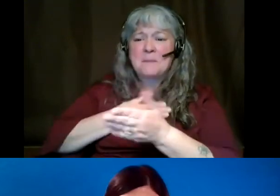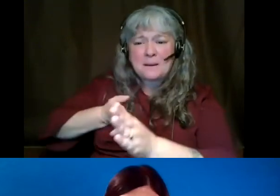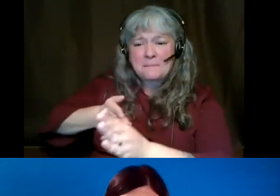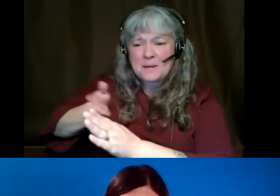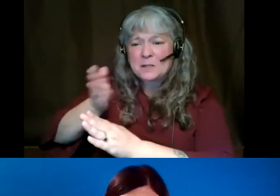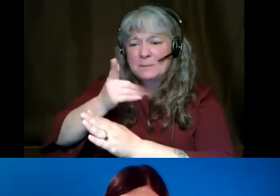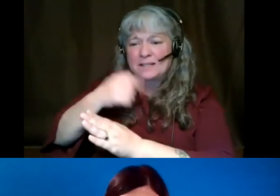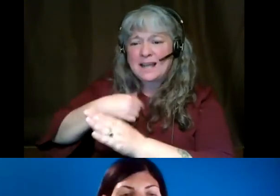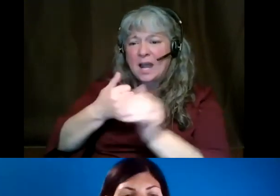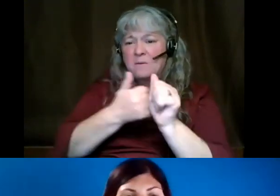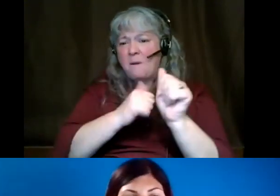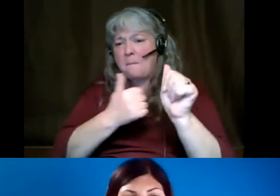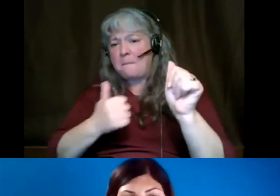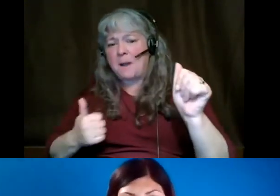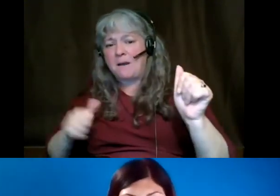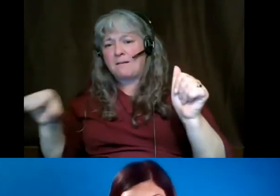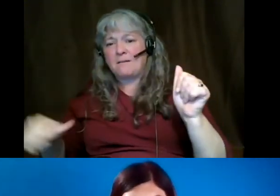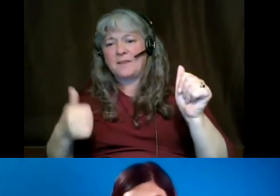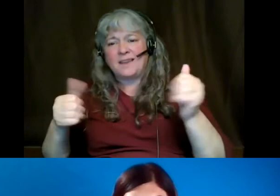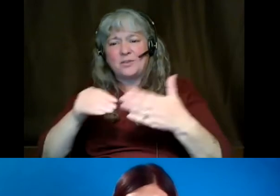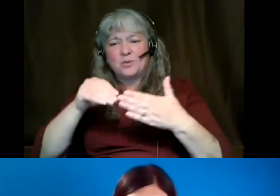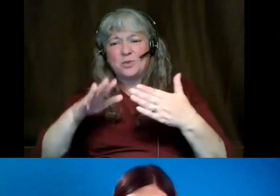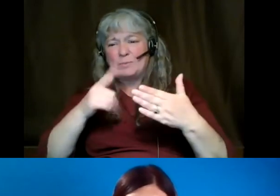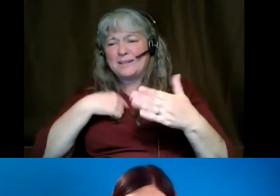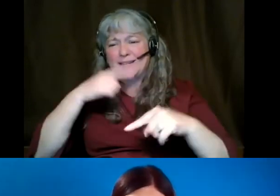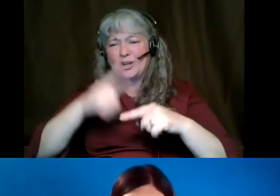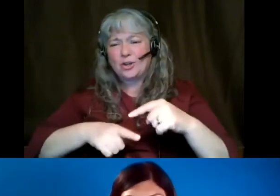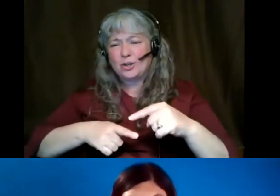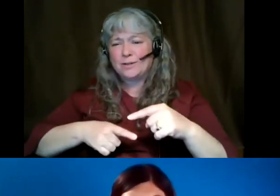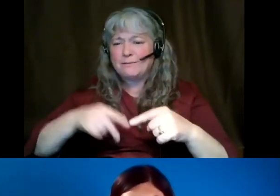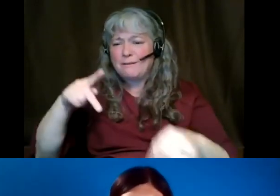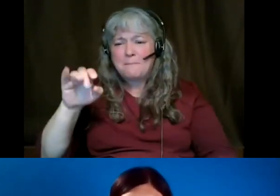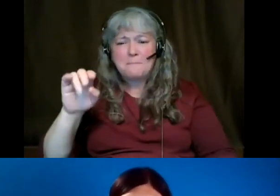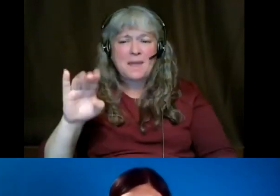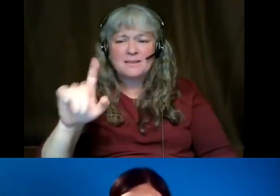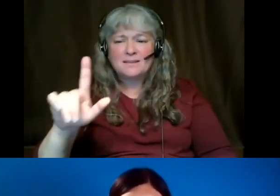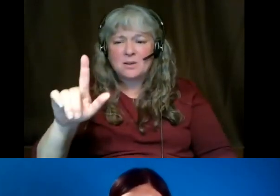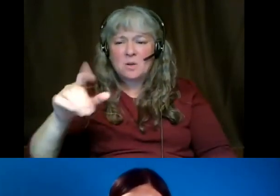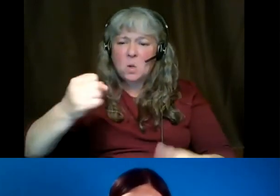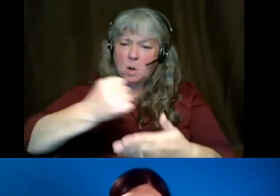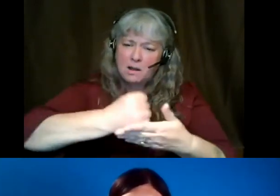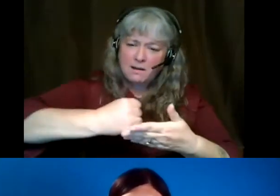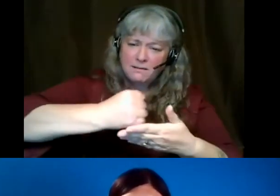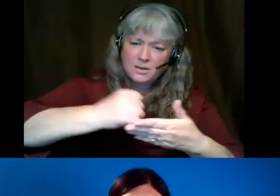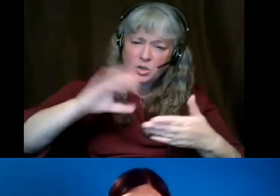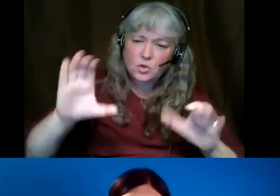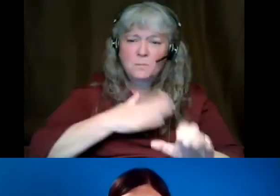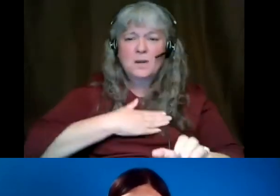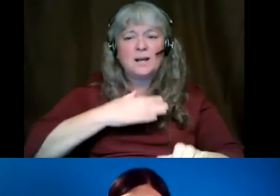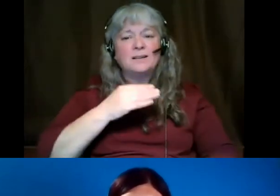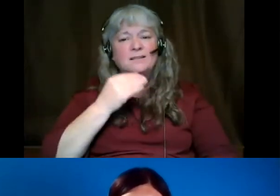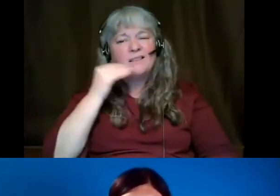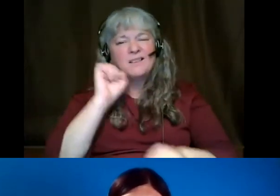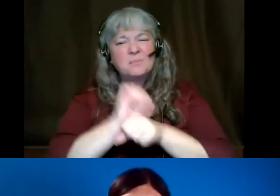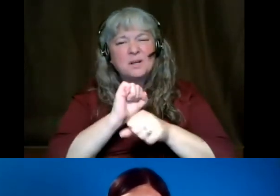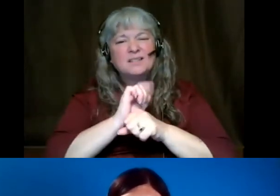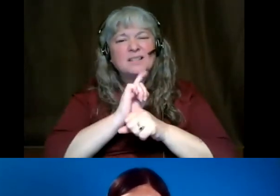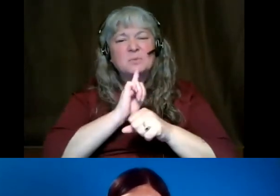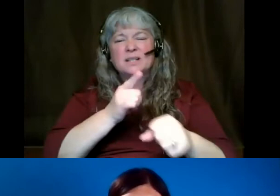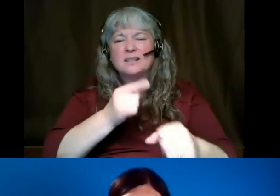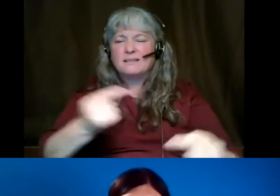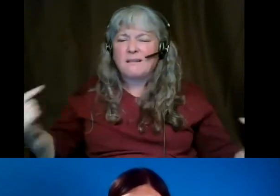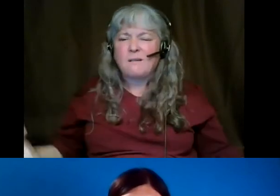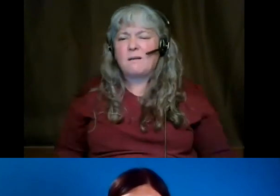classmates because I could no longer hold my pencil to do my classwork. That was incredibly painful and incredibly difficult.